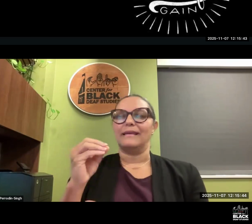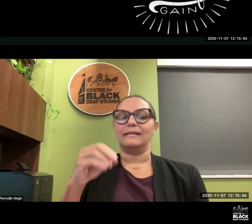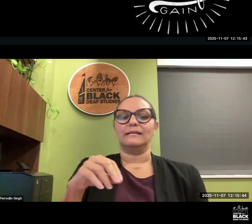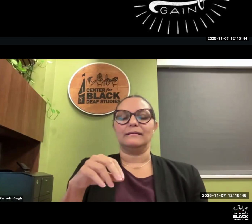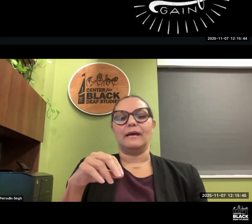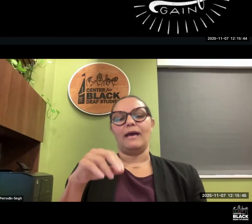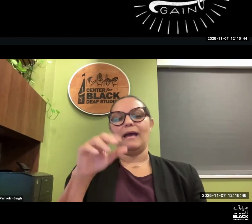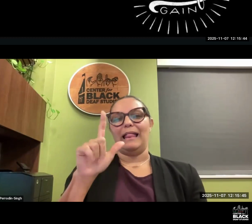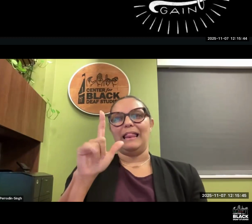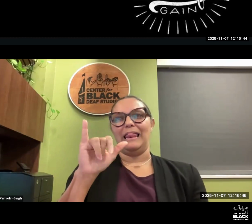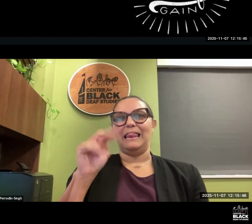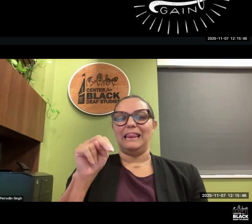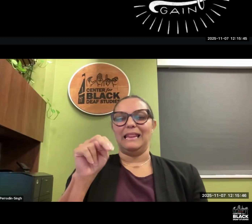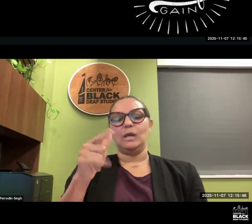of autism,